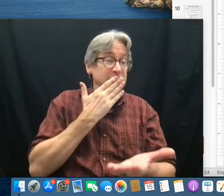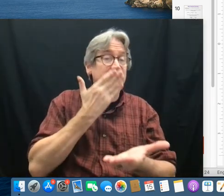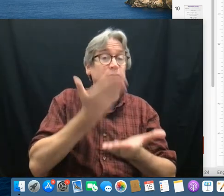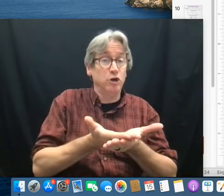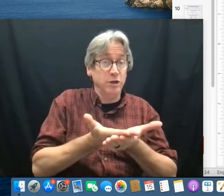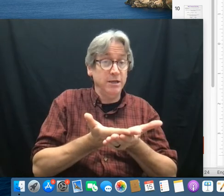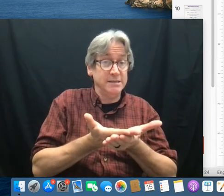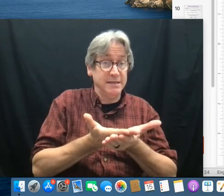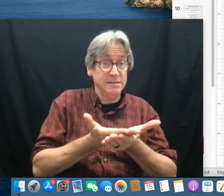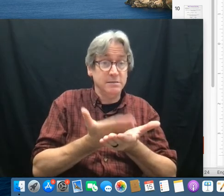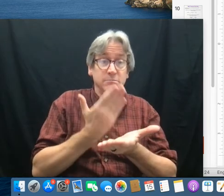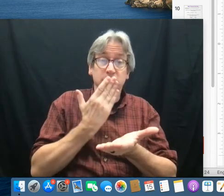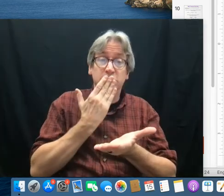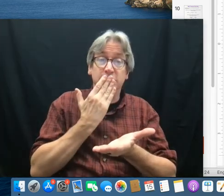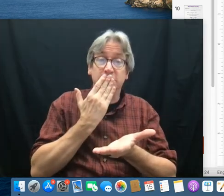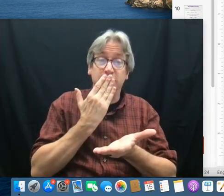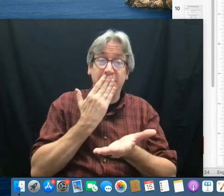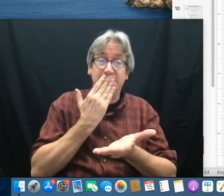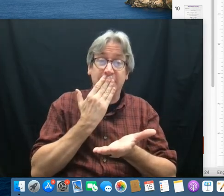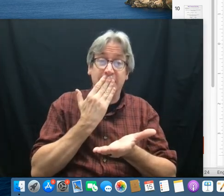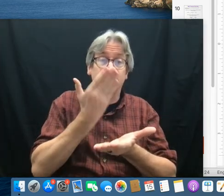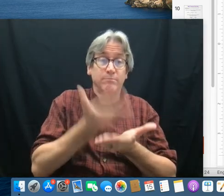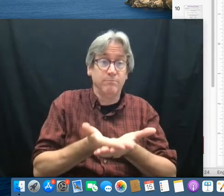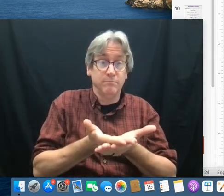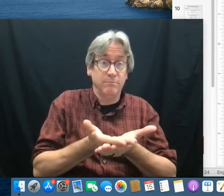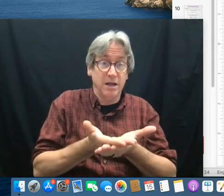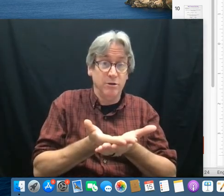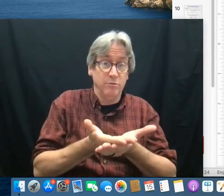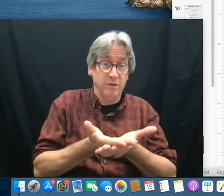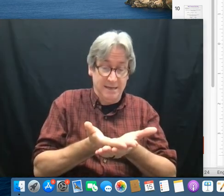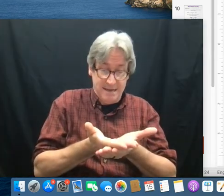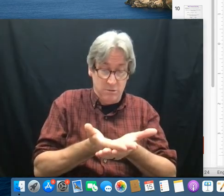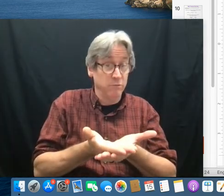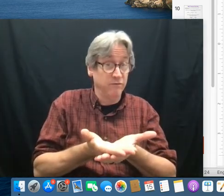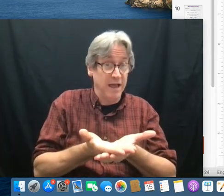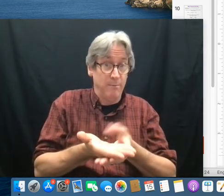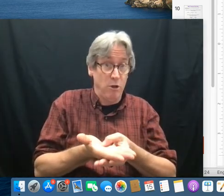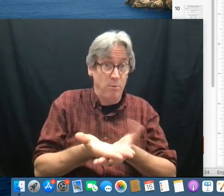you something, you could give it to me. I could show you something, you could show it to me.